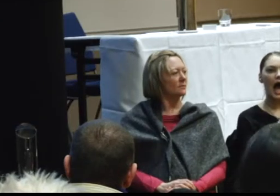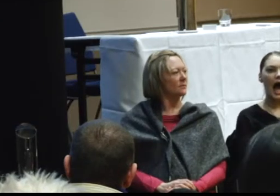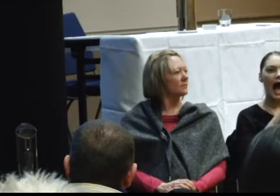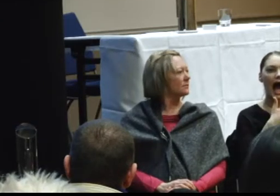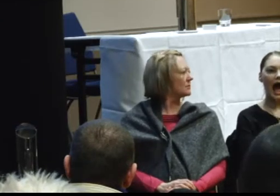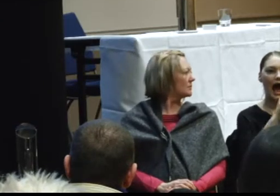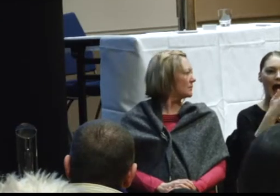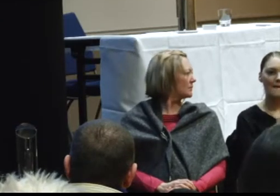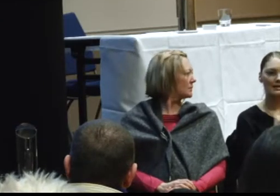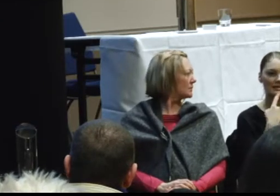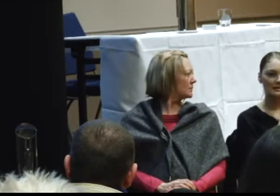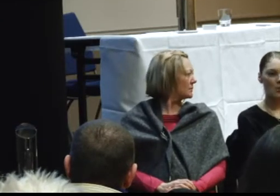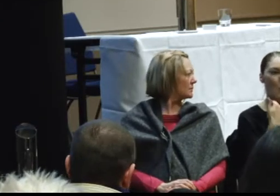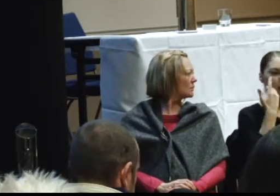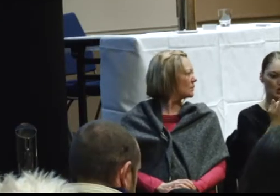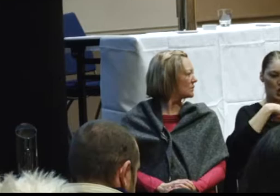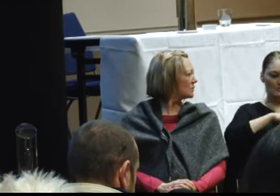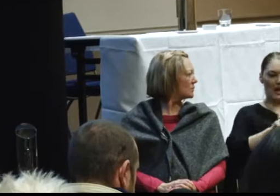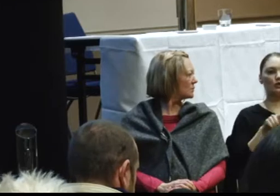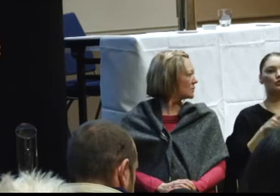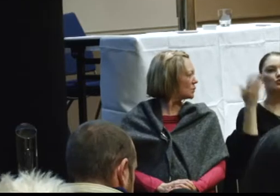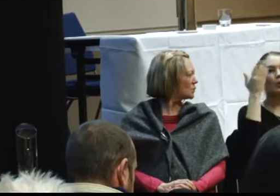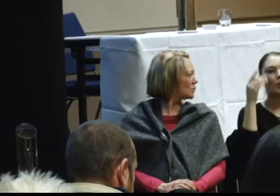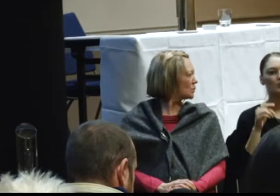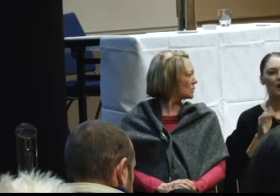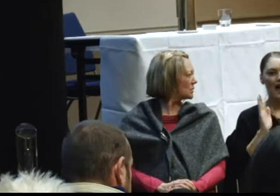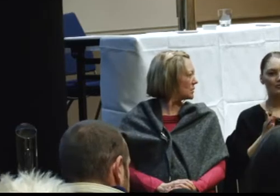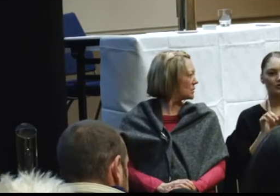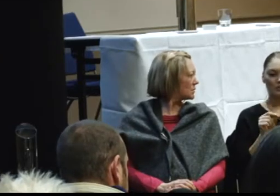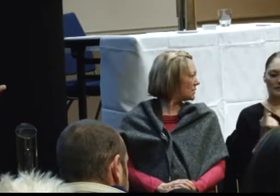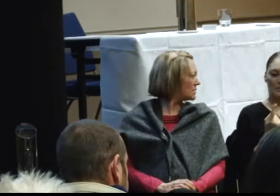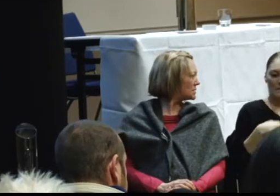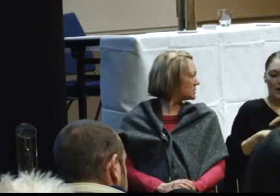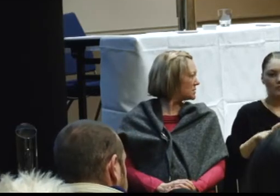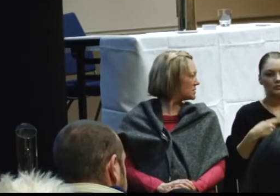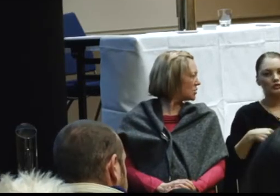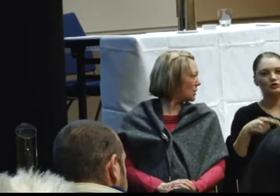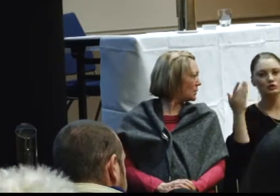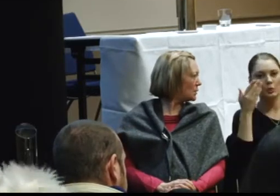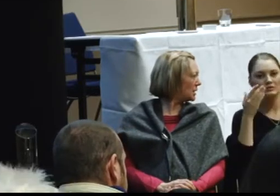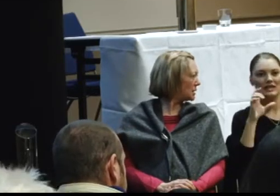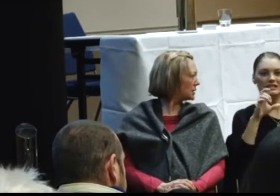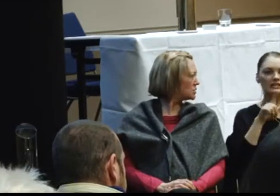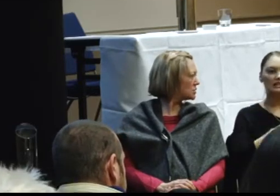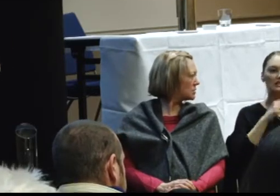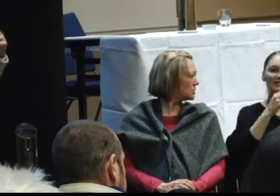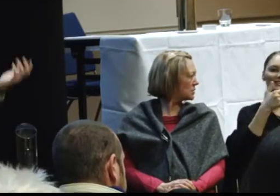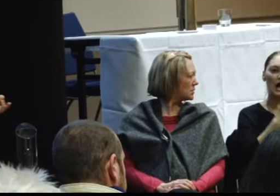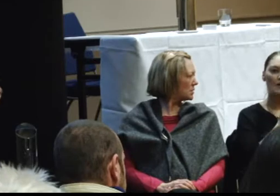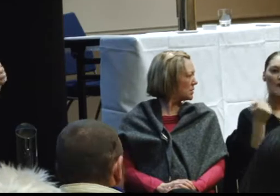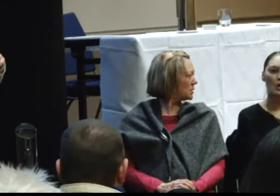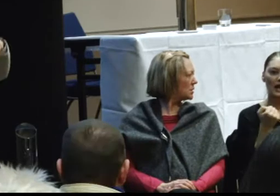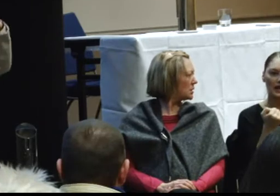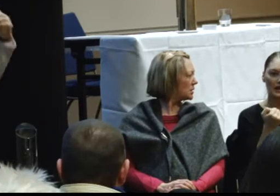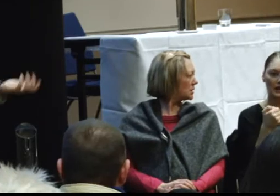issue always comes back to schools. And we have to do something about it, even though the majority of those students have signed up on Facebook at